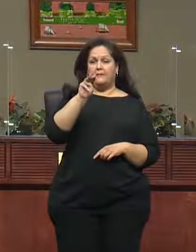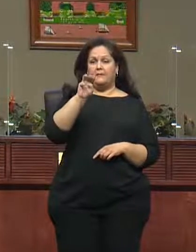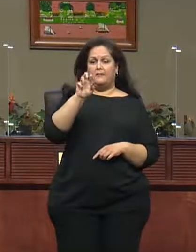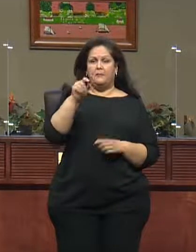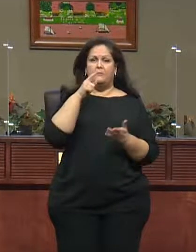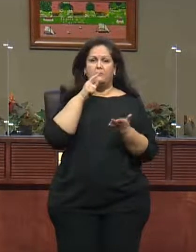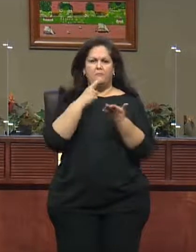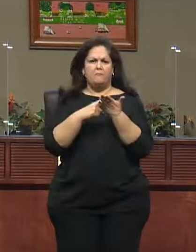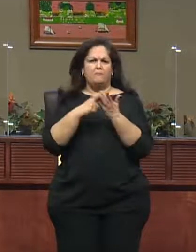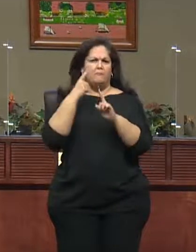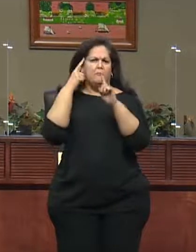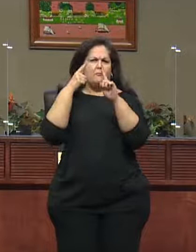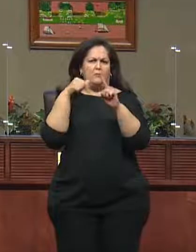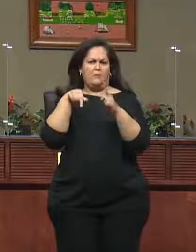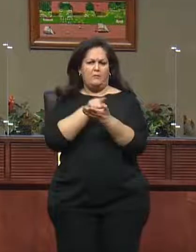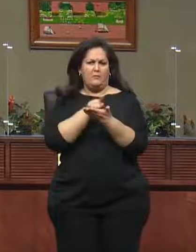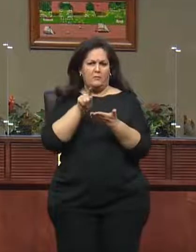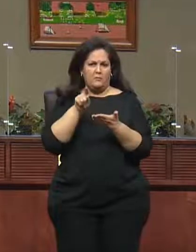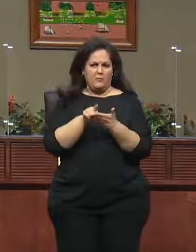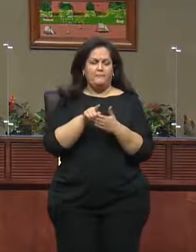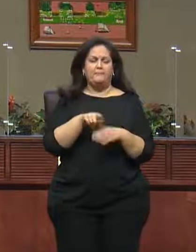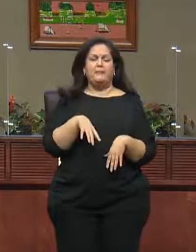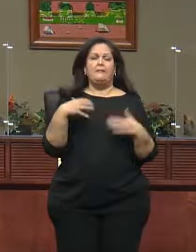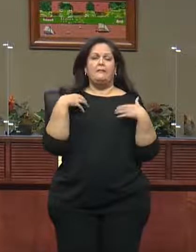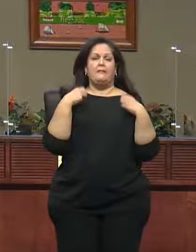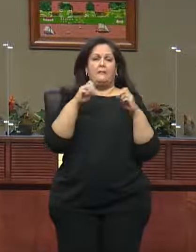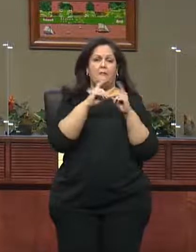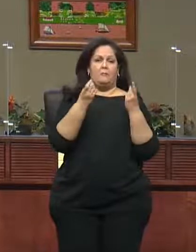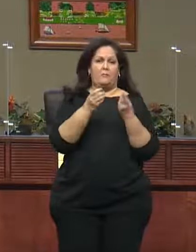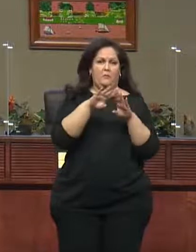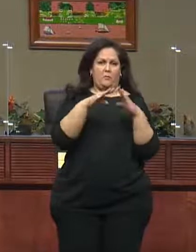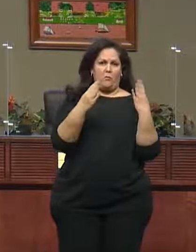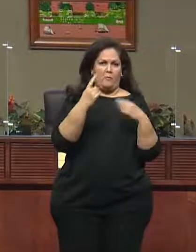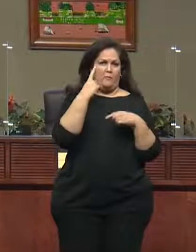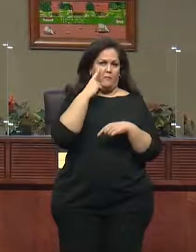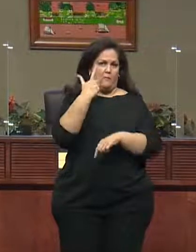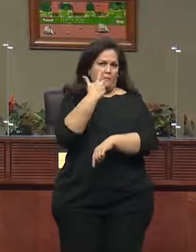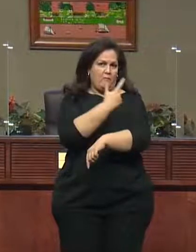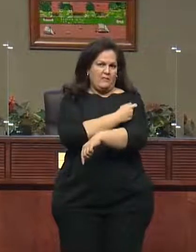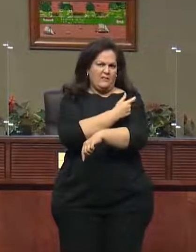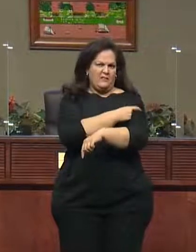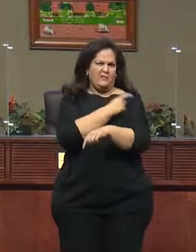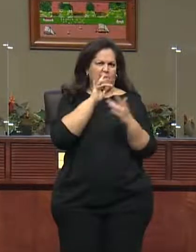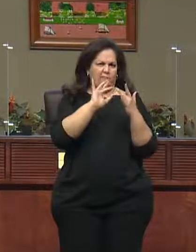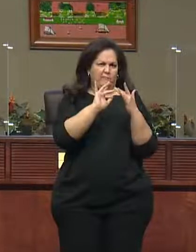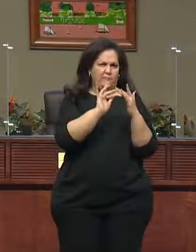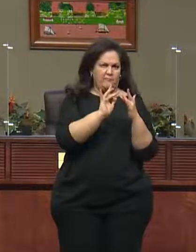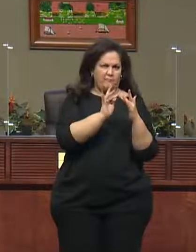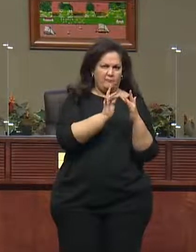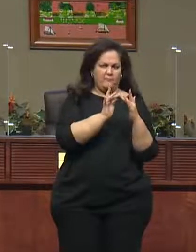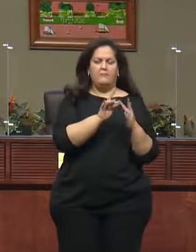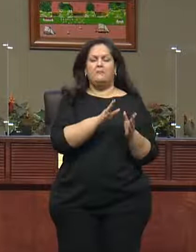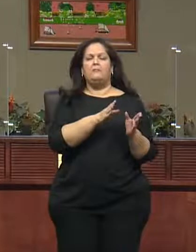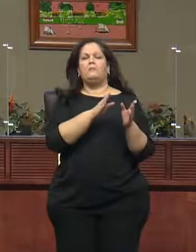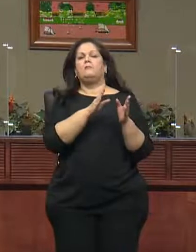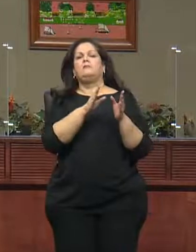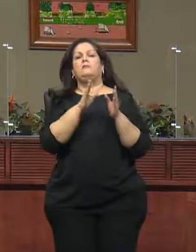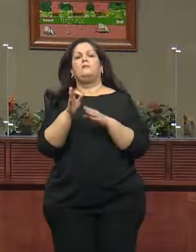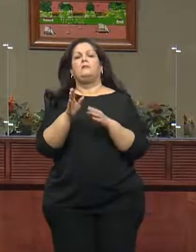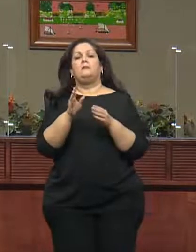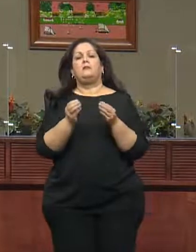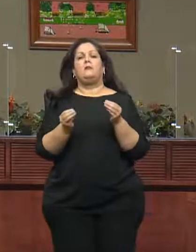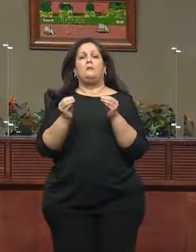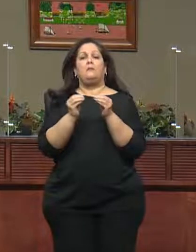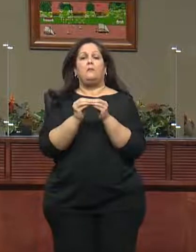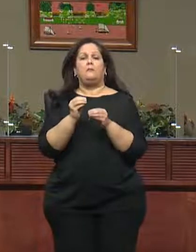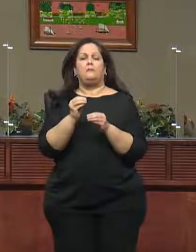for the week, the opening of the Department of Health in Orange County's vaccination portal. He will deliver an appeal to Orange County's most